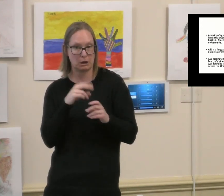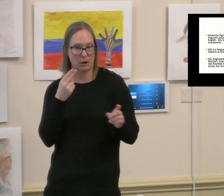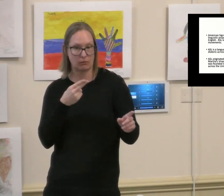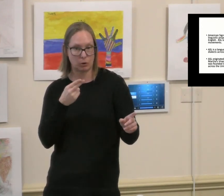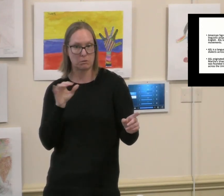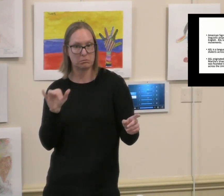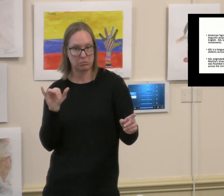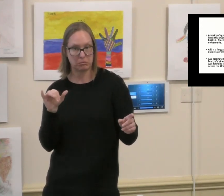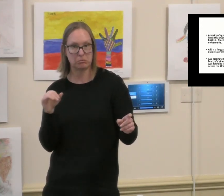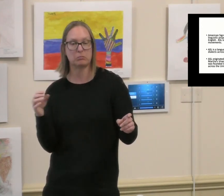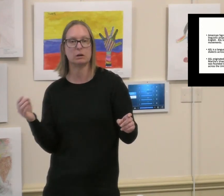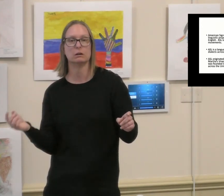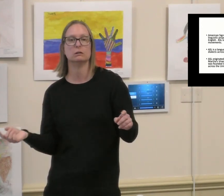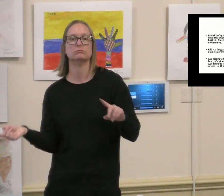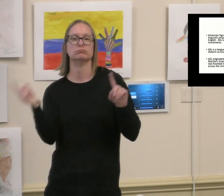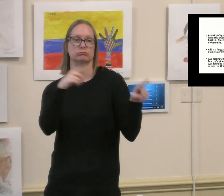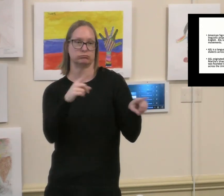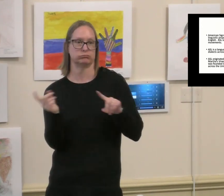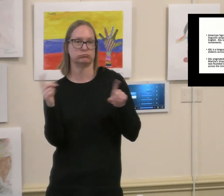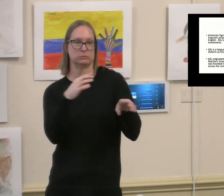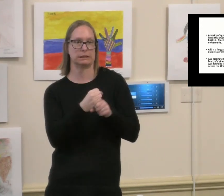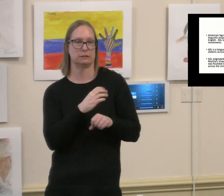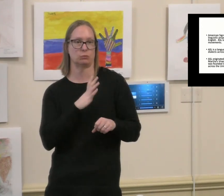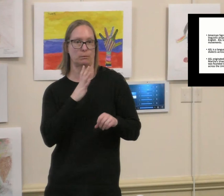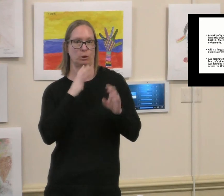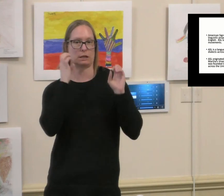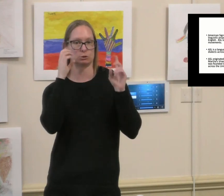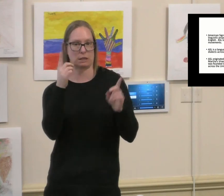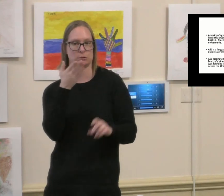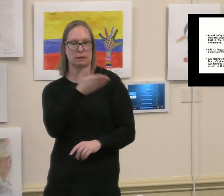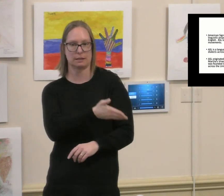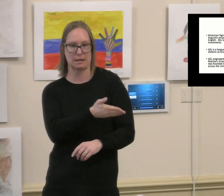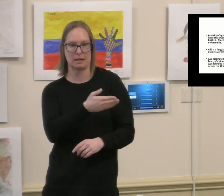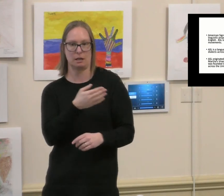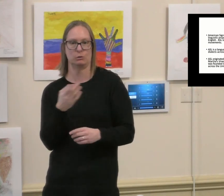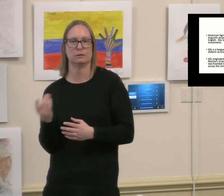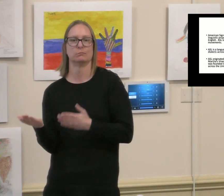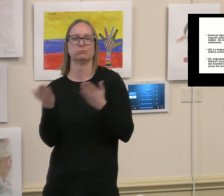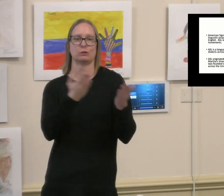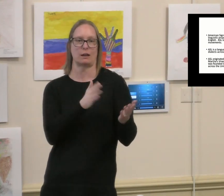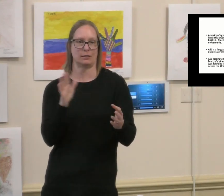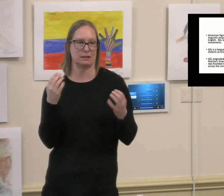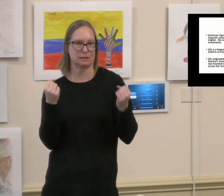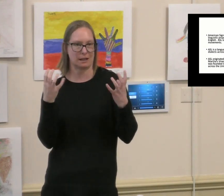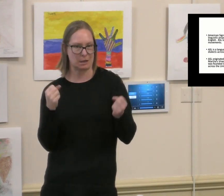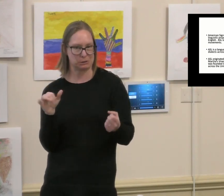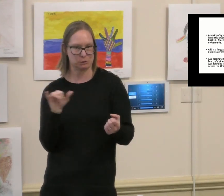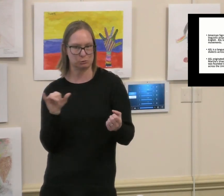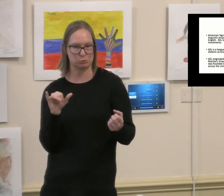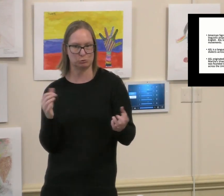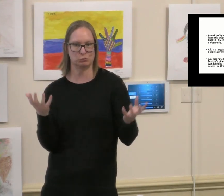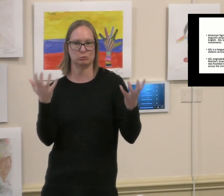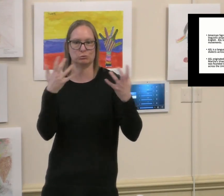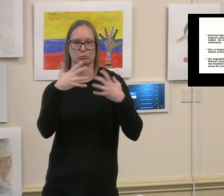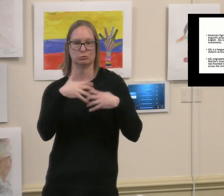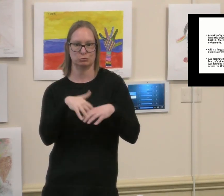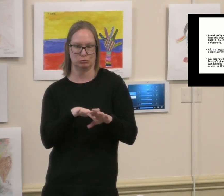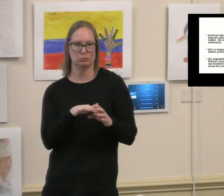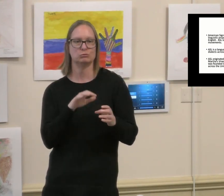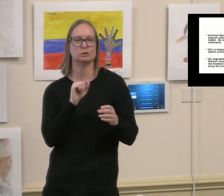deaf. Once the deaf school in Hartford opened, deaf people were able to come and get a formal education.